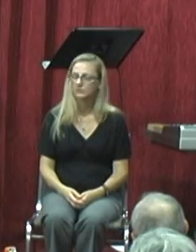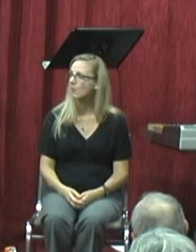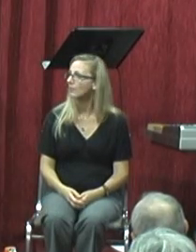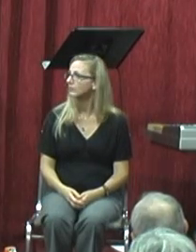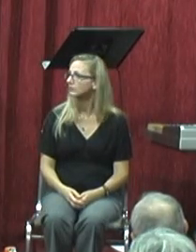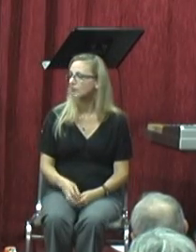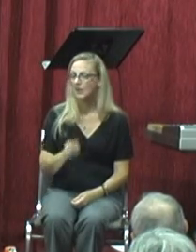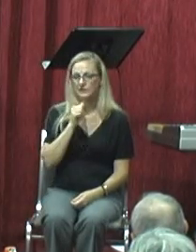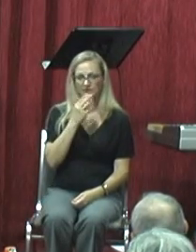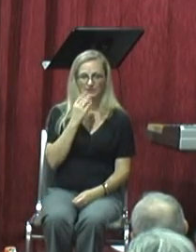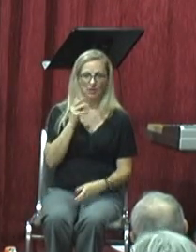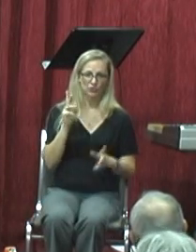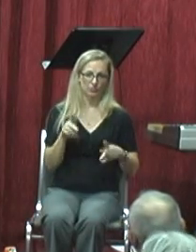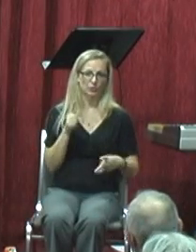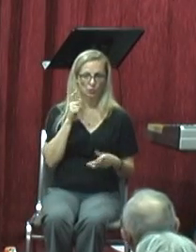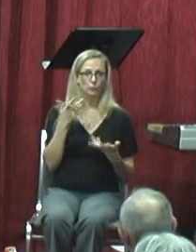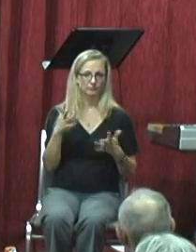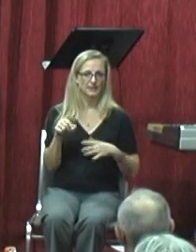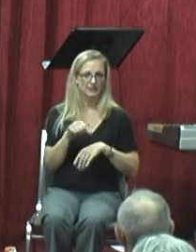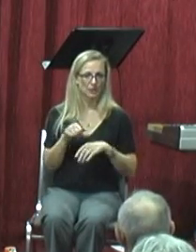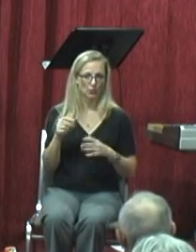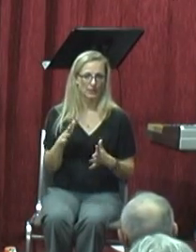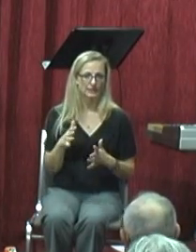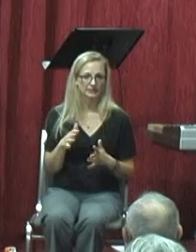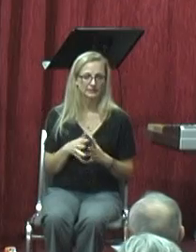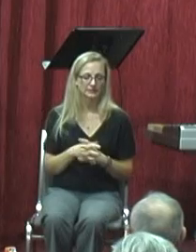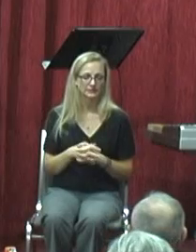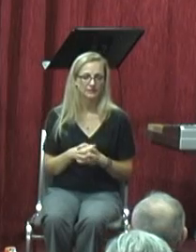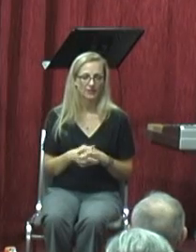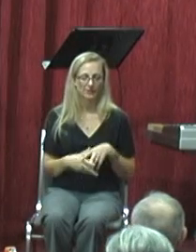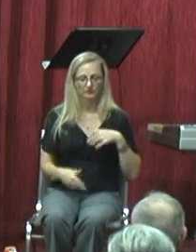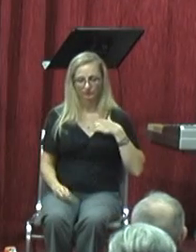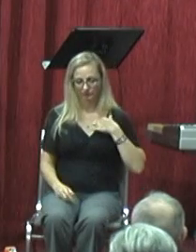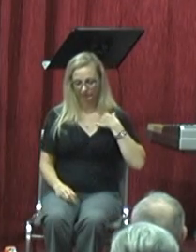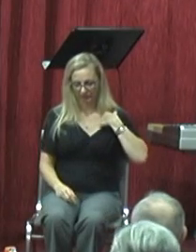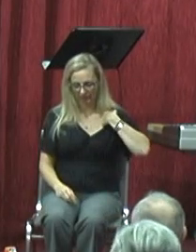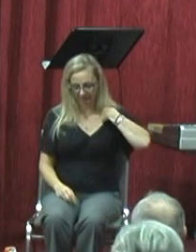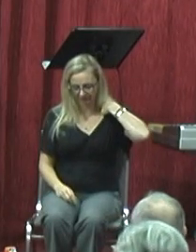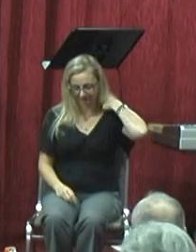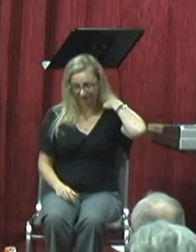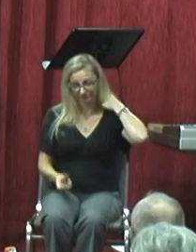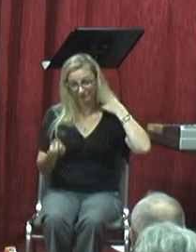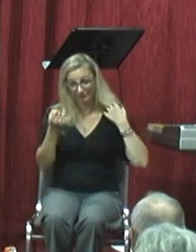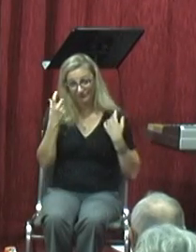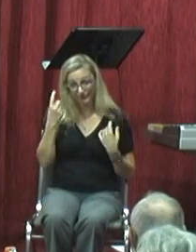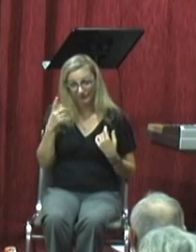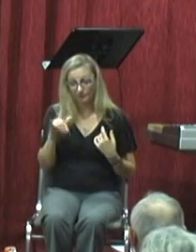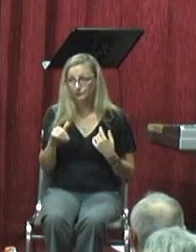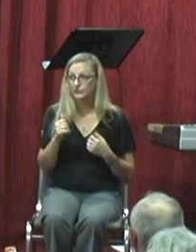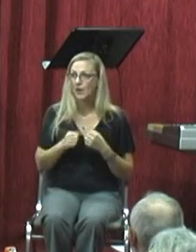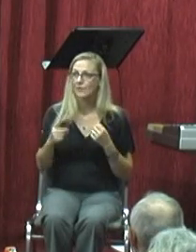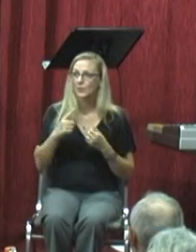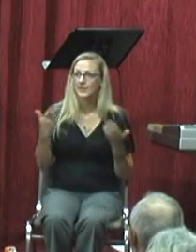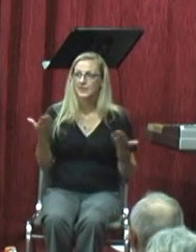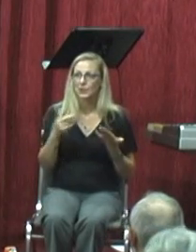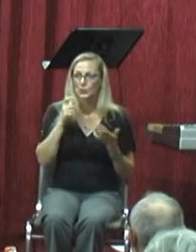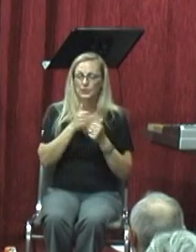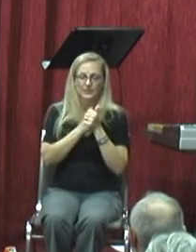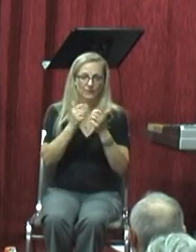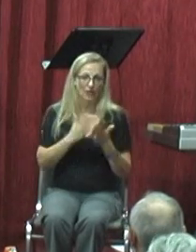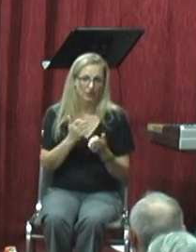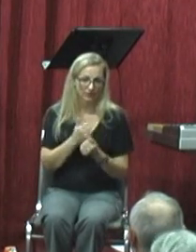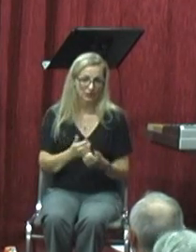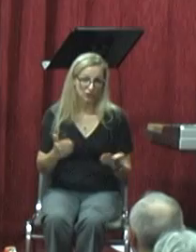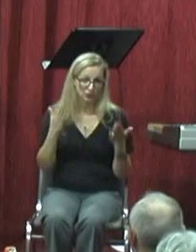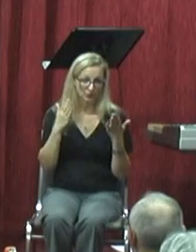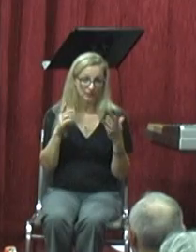non-Jewish person who is anointed, and thus a Kohen. Everybody got that? So everybody here who is a follower of